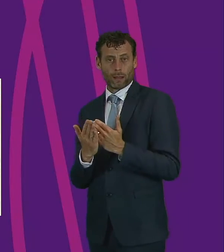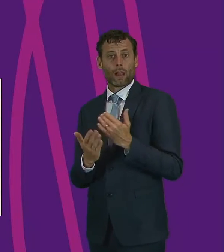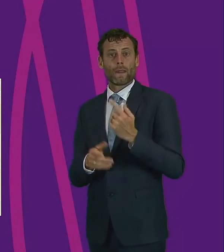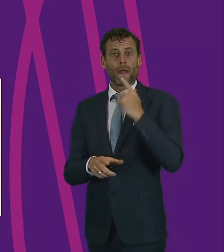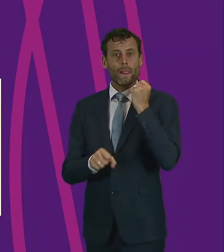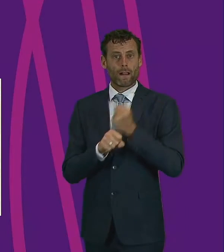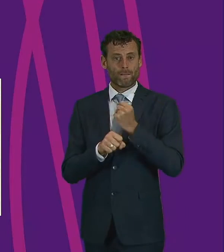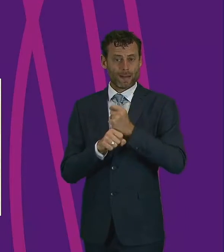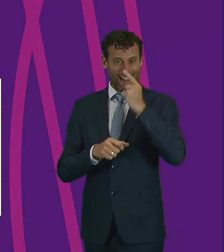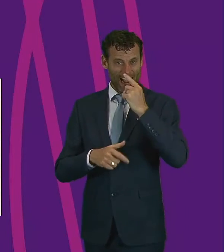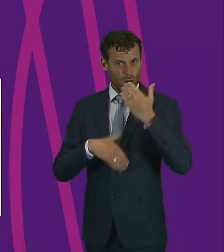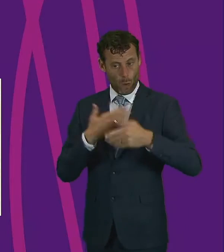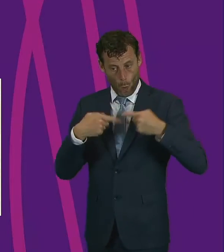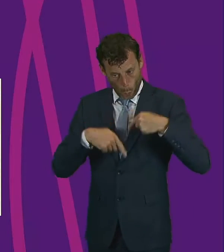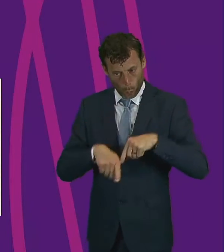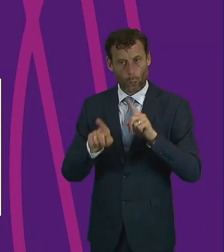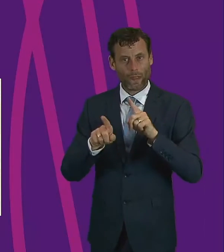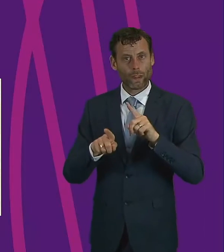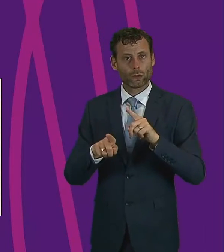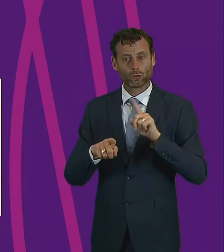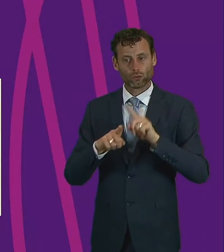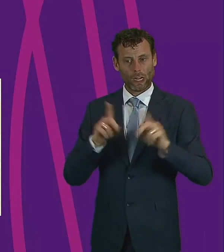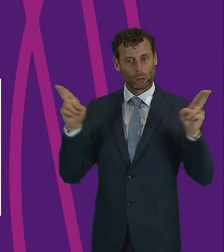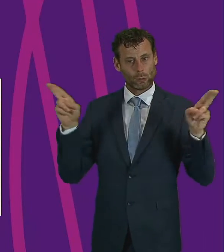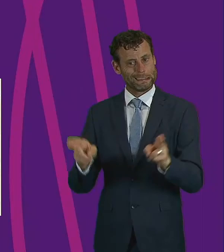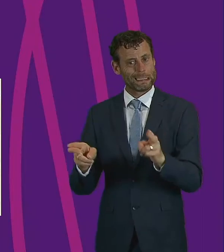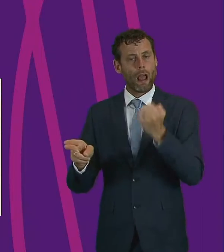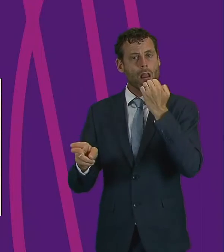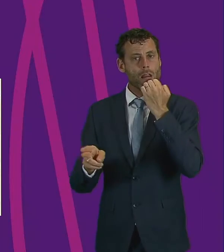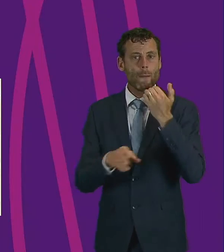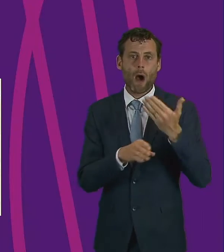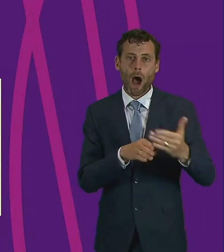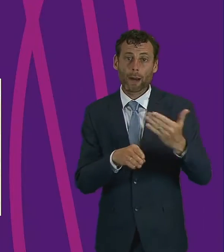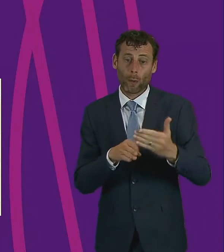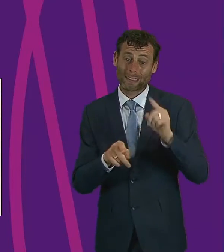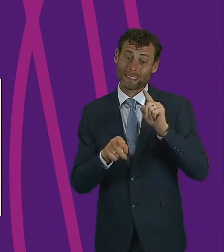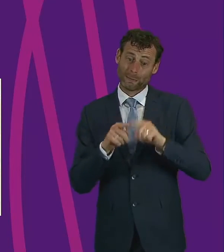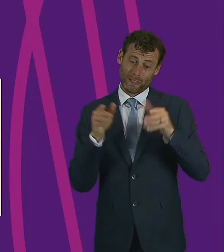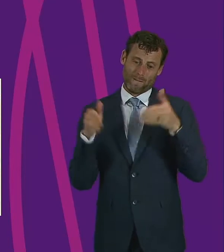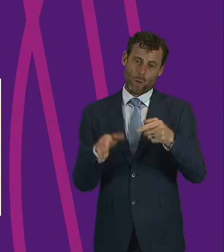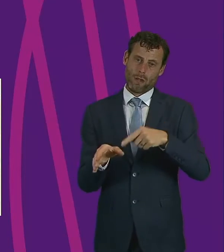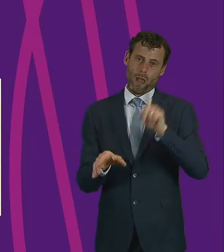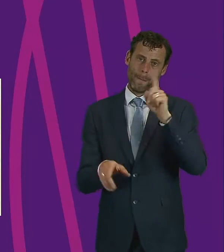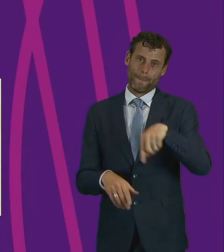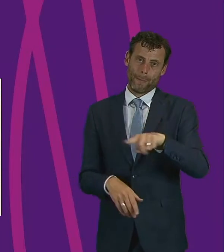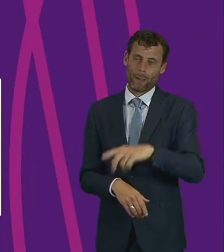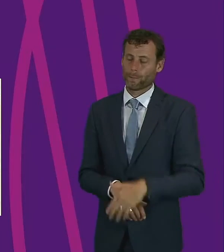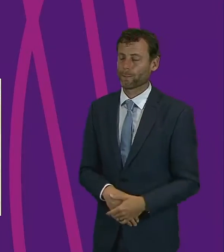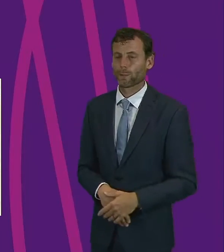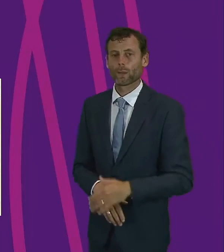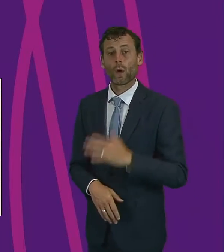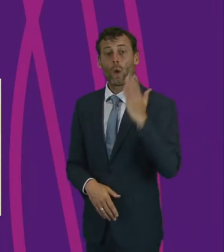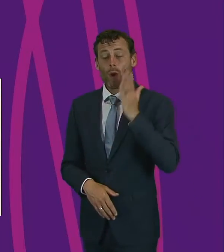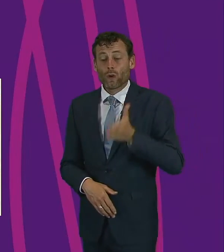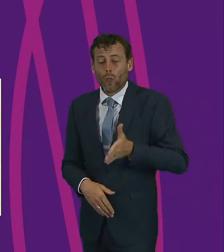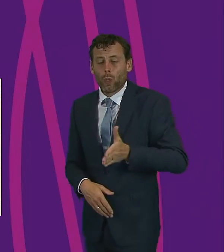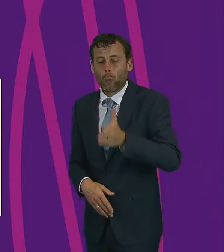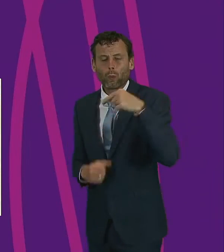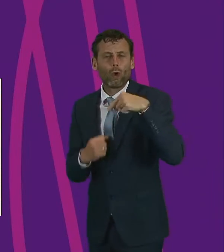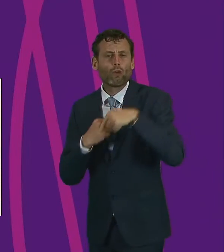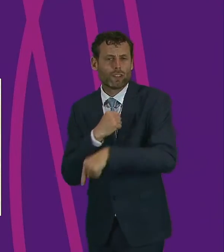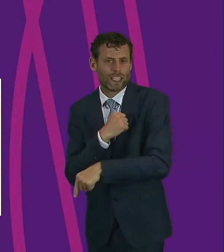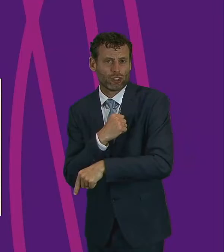rising levels of unemployment, with particular focus on young people. During times of recession, it can be a challenge to continue to